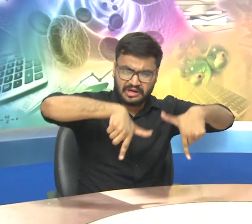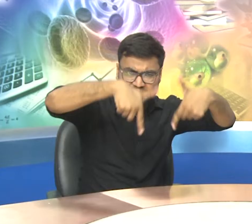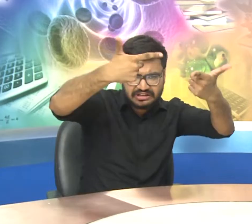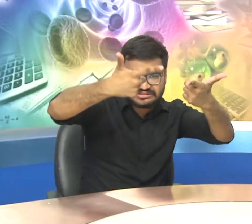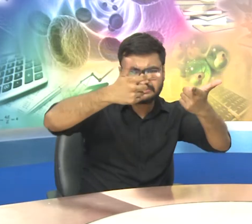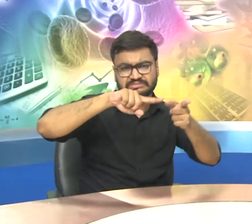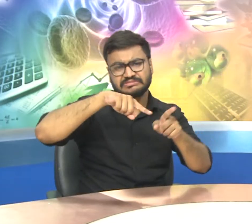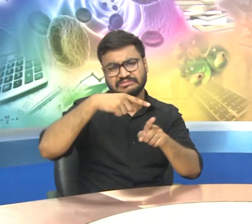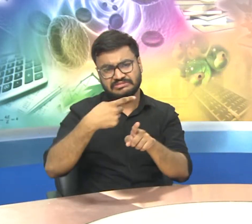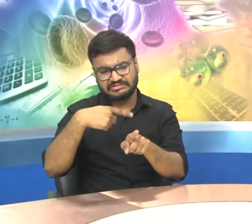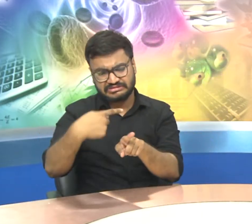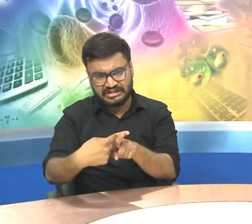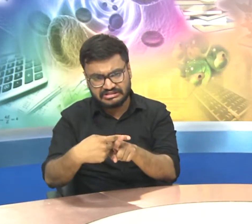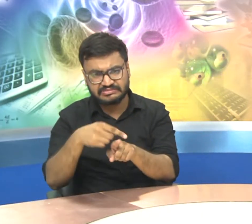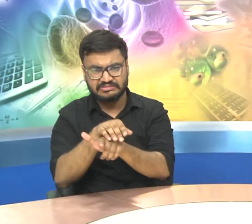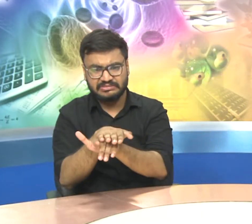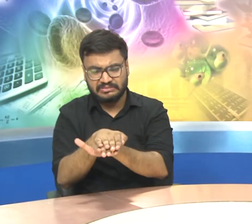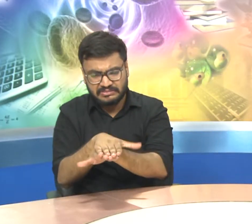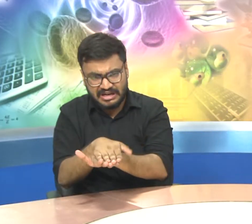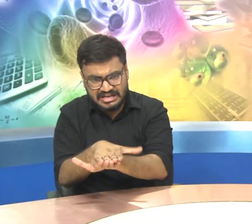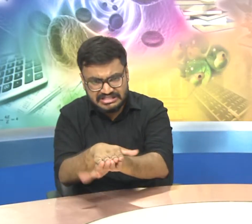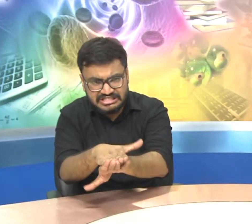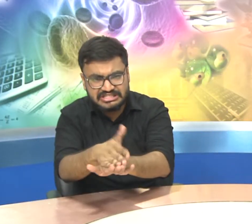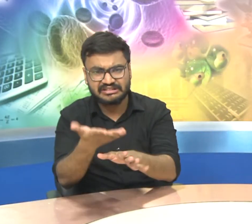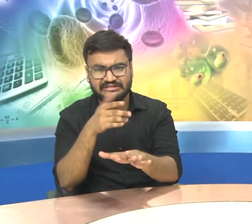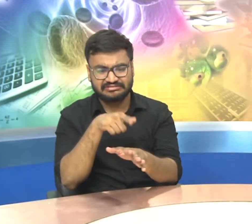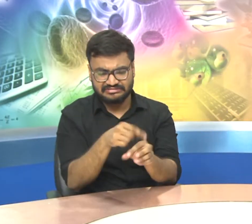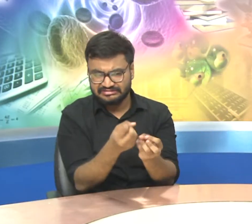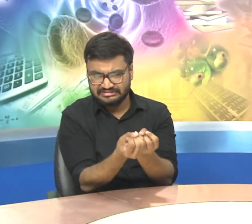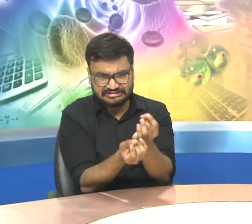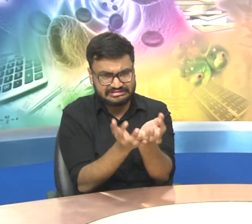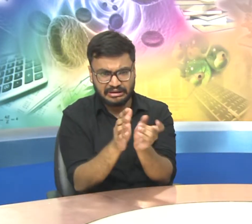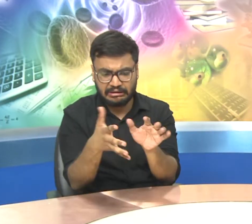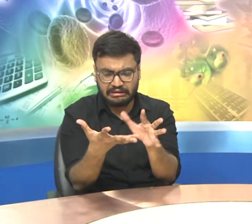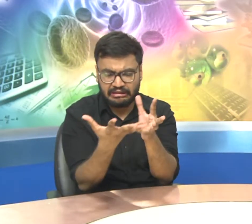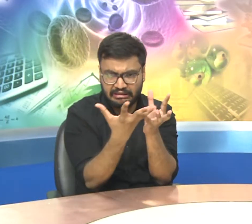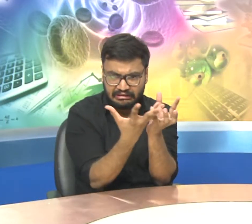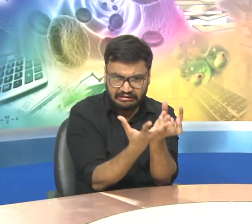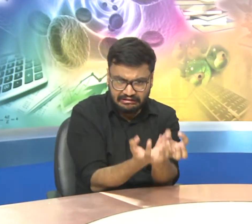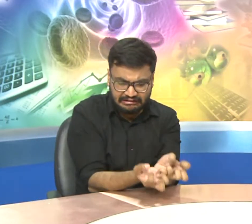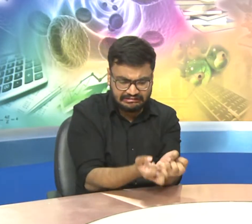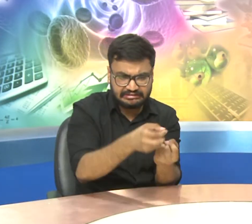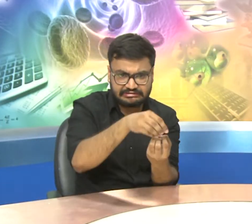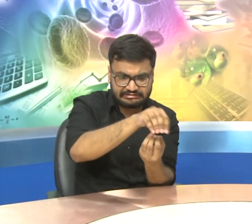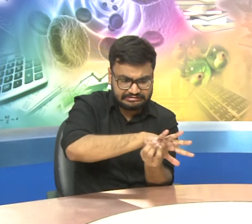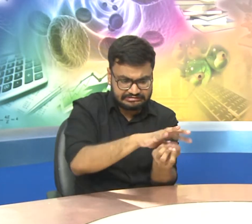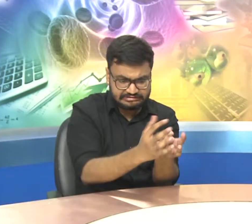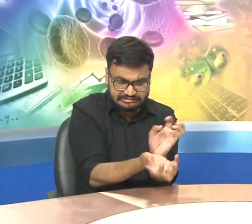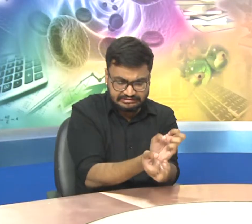And after that, decomposers. It includes bacteria and